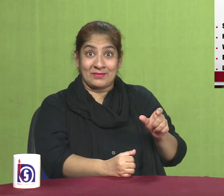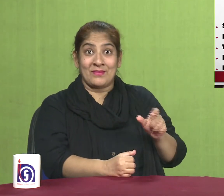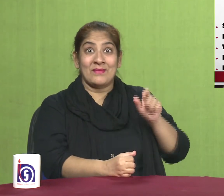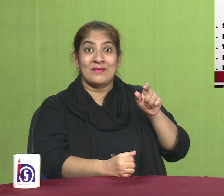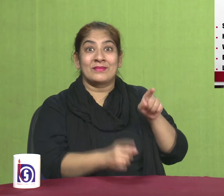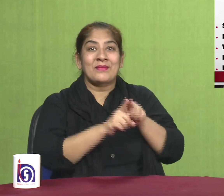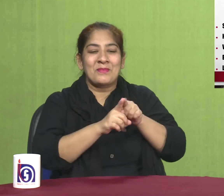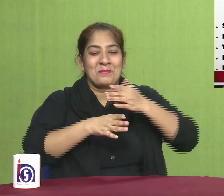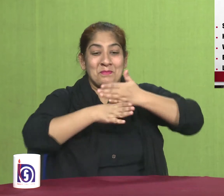First point,